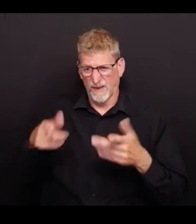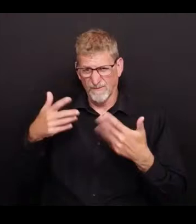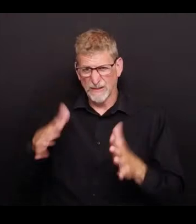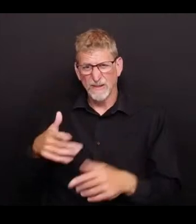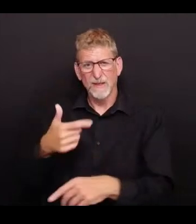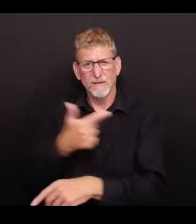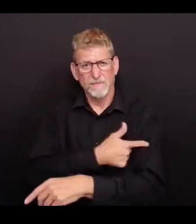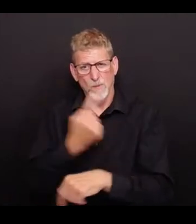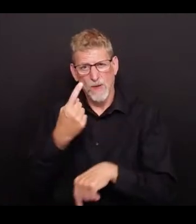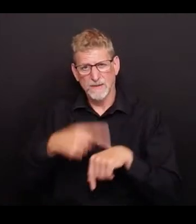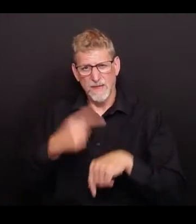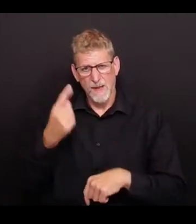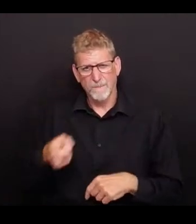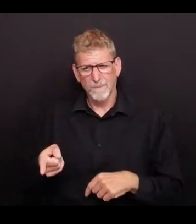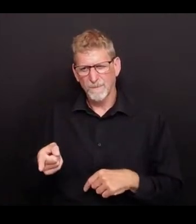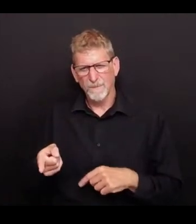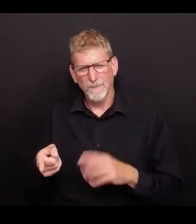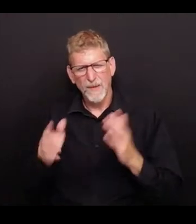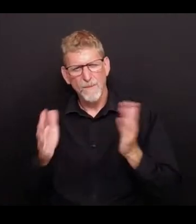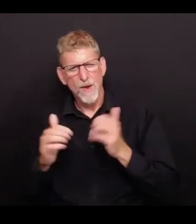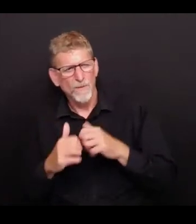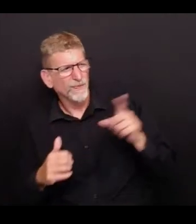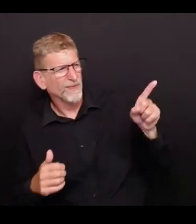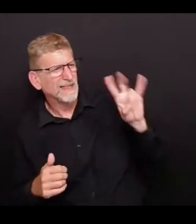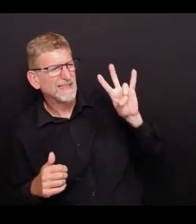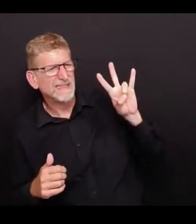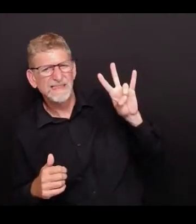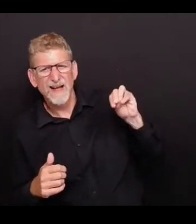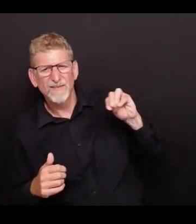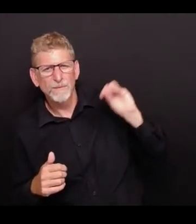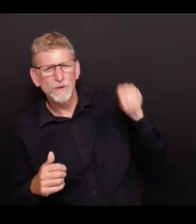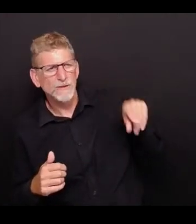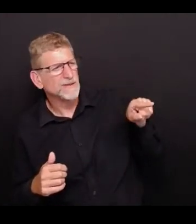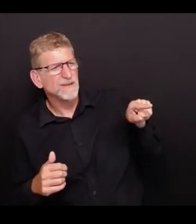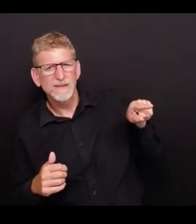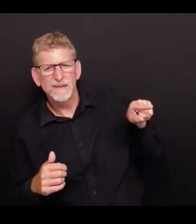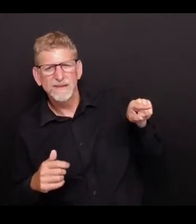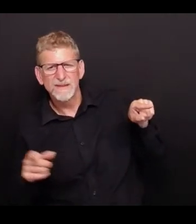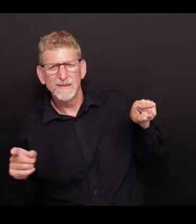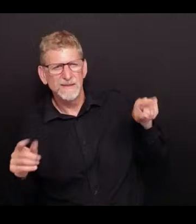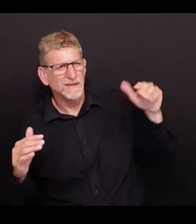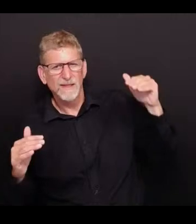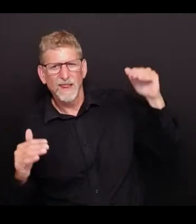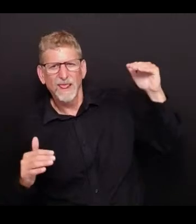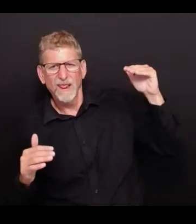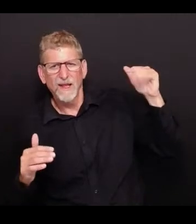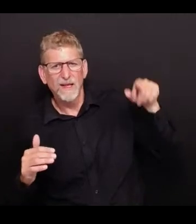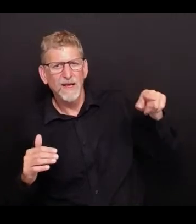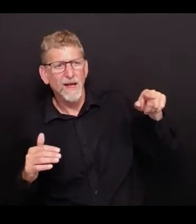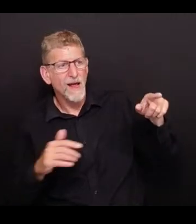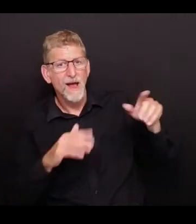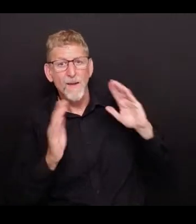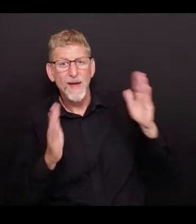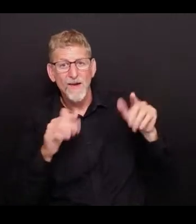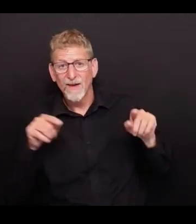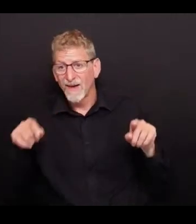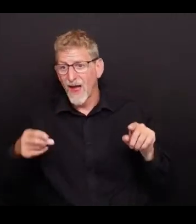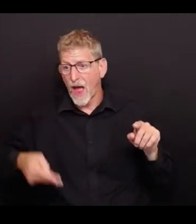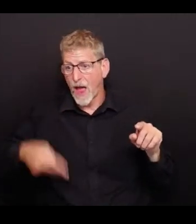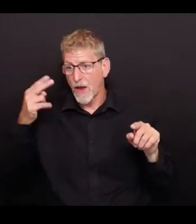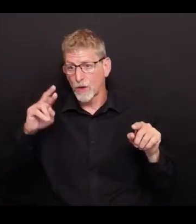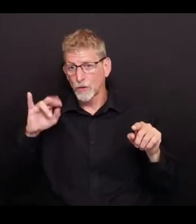zip codes have had their first dose, compared to 70.6% of Minnesotans living in low SVI zip codes.